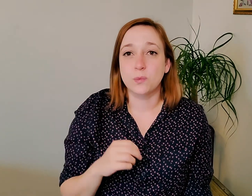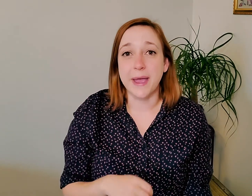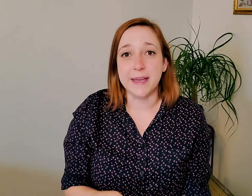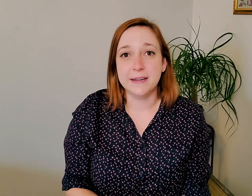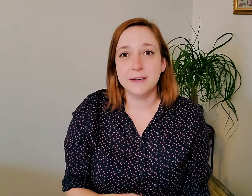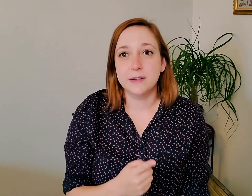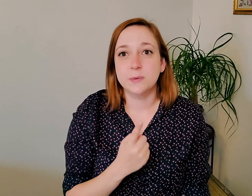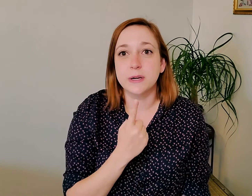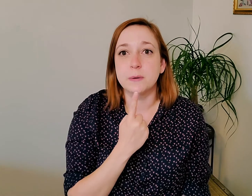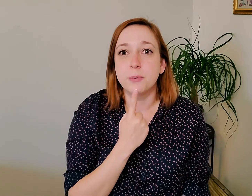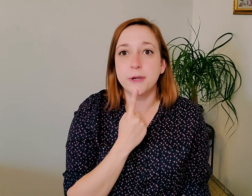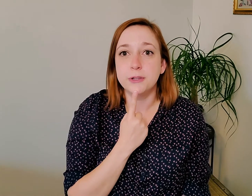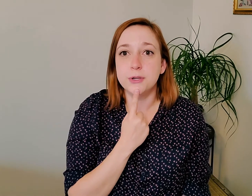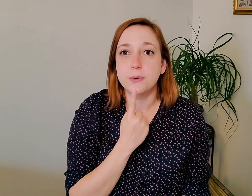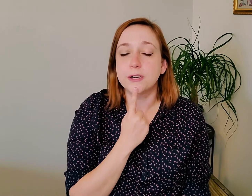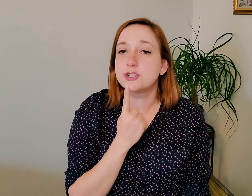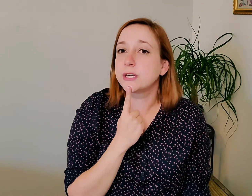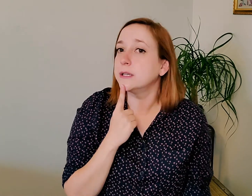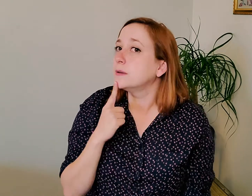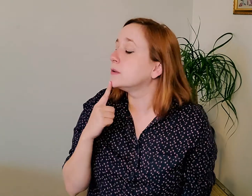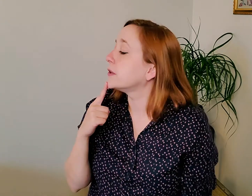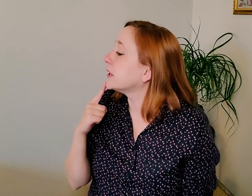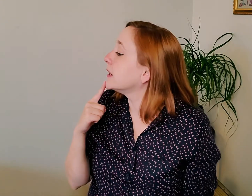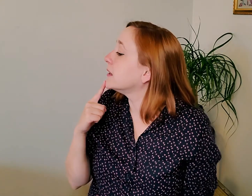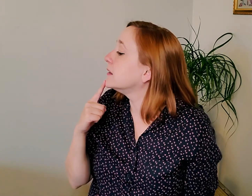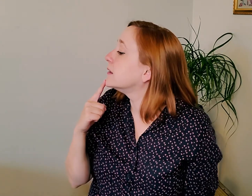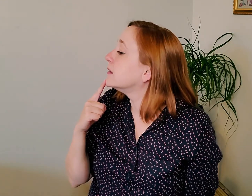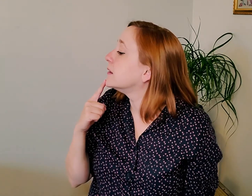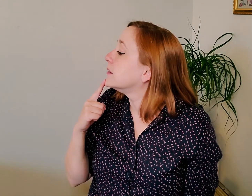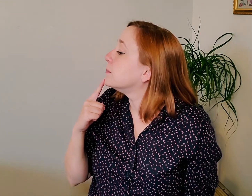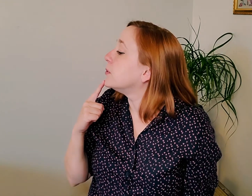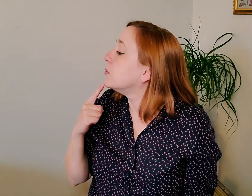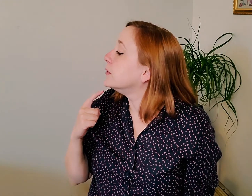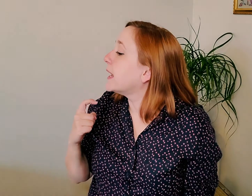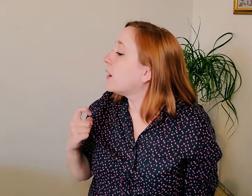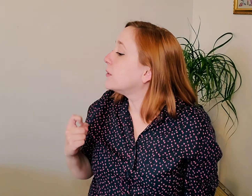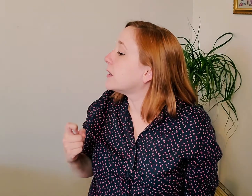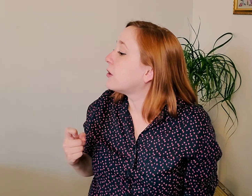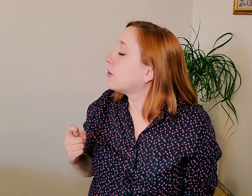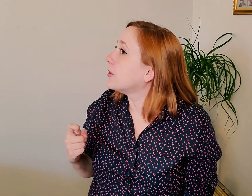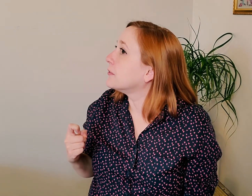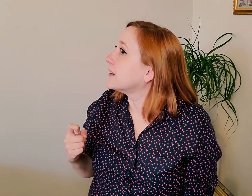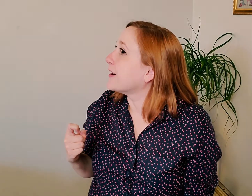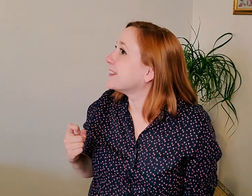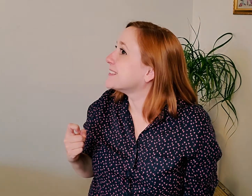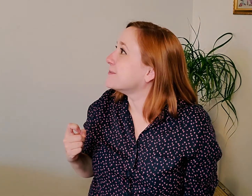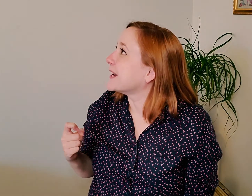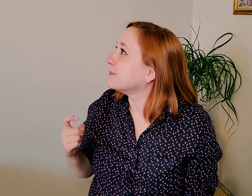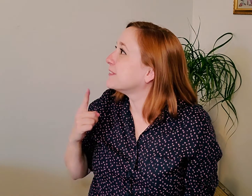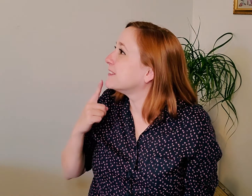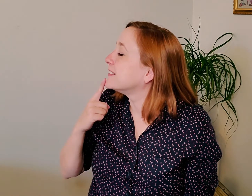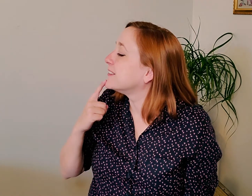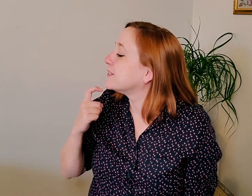Red, we're gonna point to our chin with our hand, pull down and curl our finger at the same time.